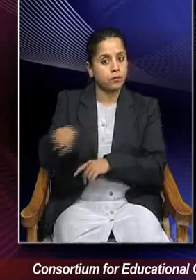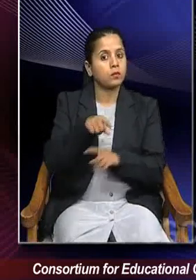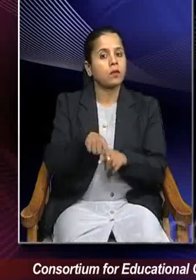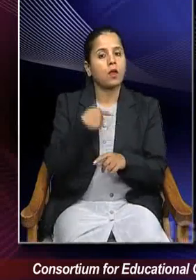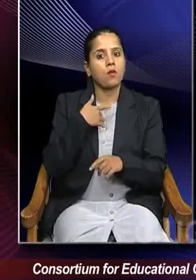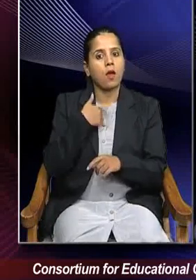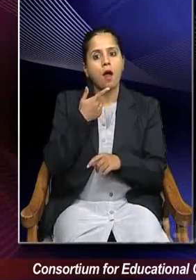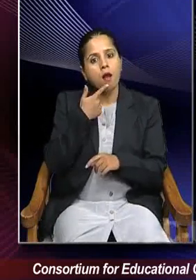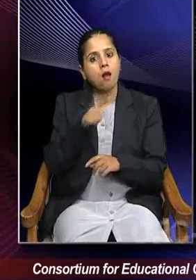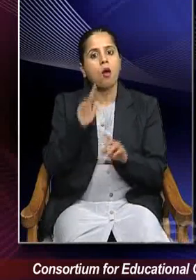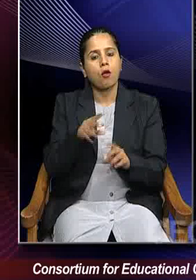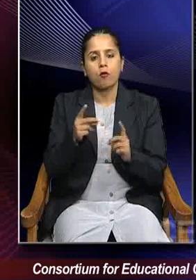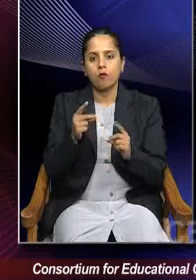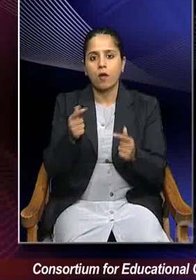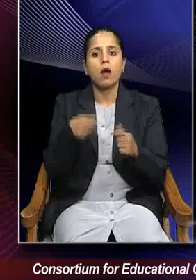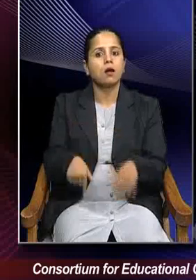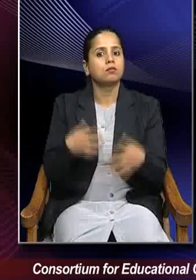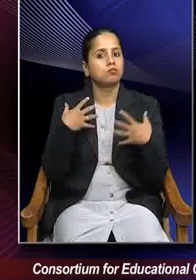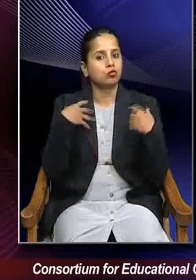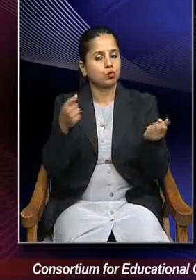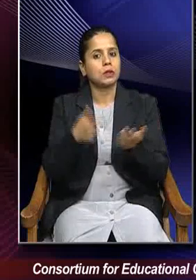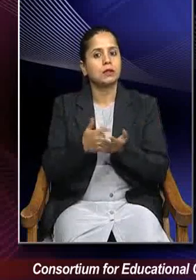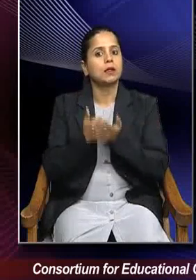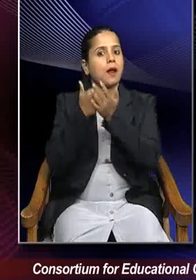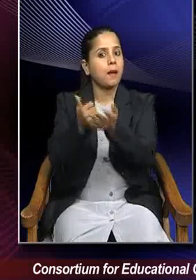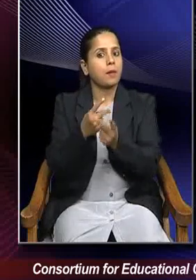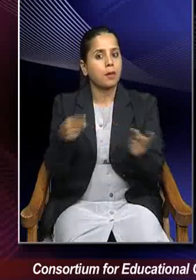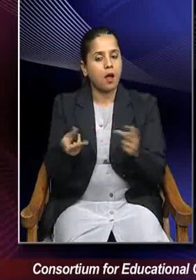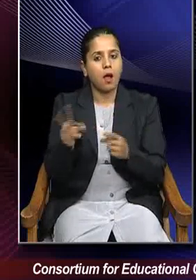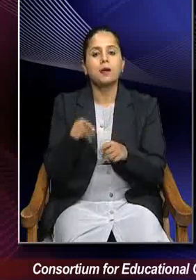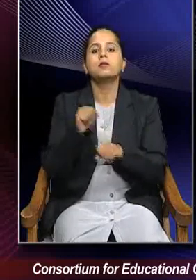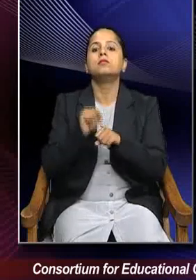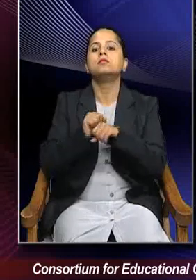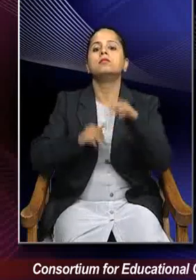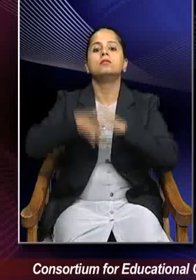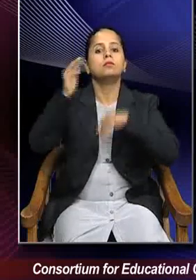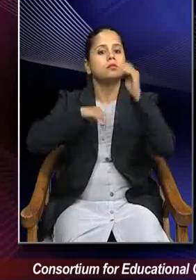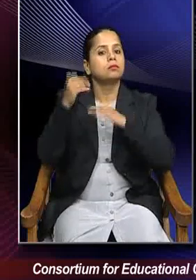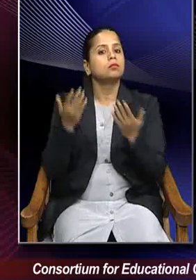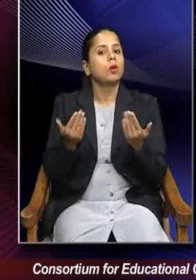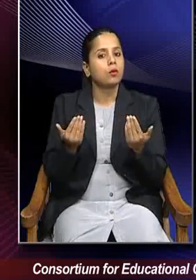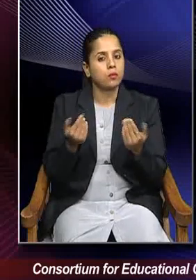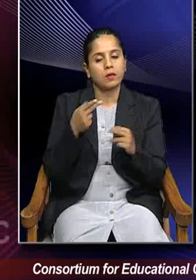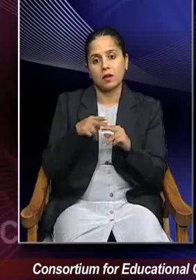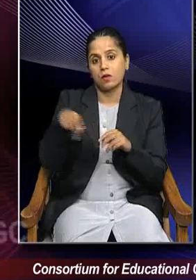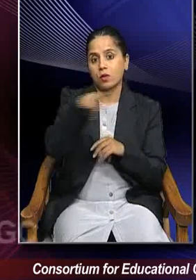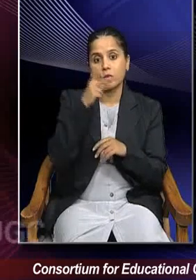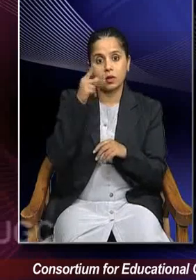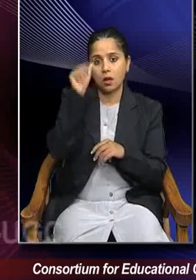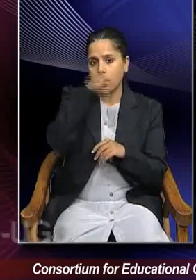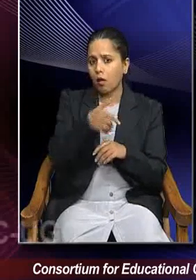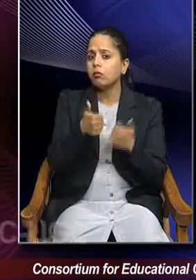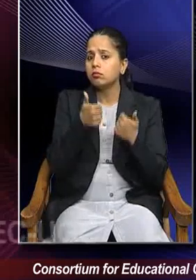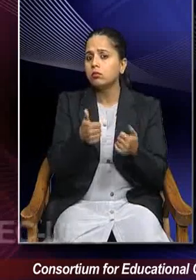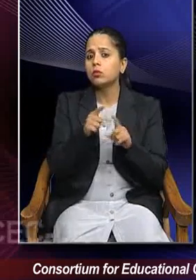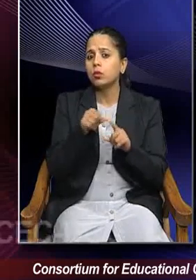allow for a quick recovery and rehabilitation and reconstruction. And if you see, India has really done well in